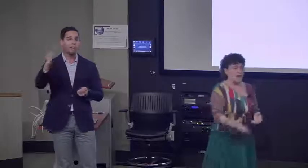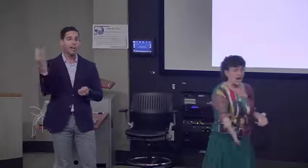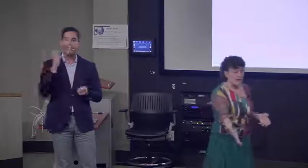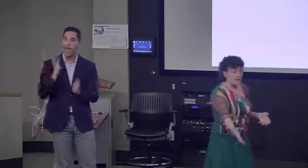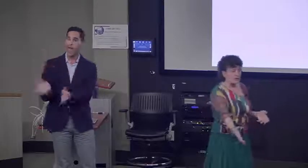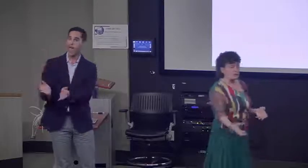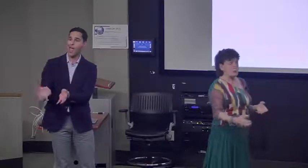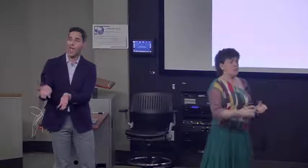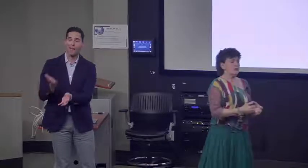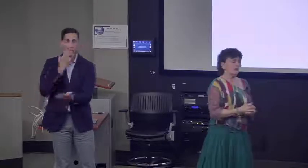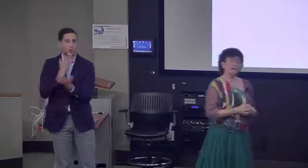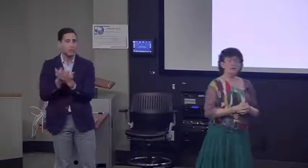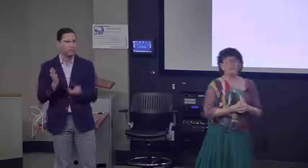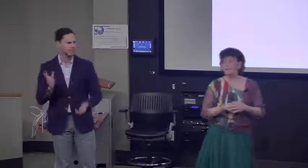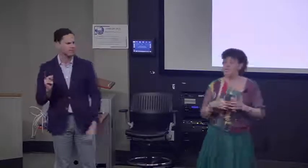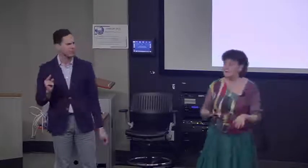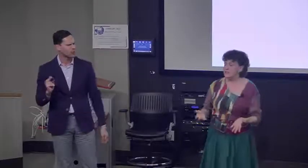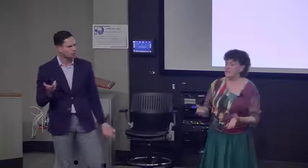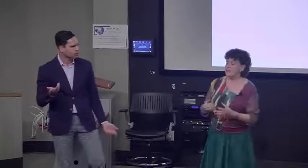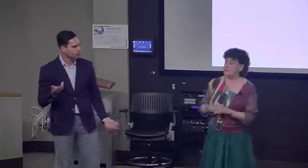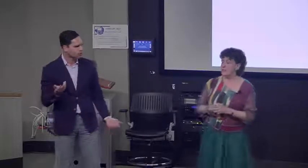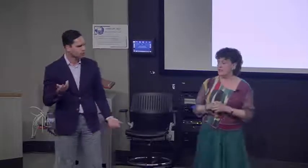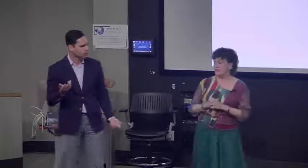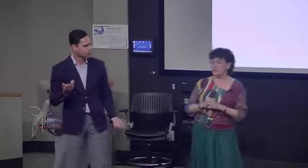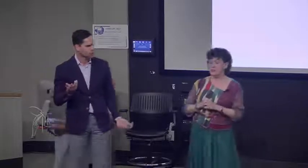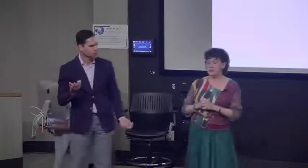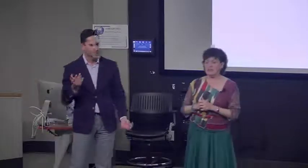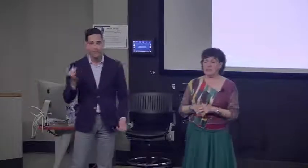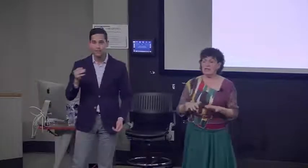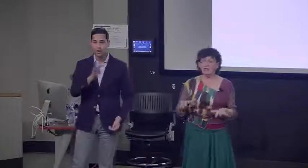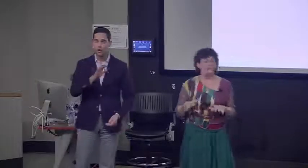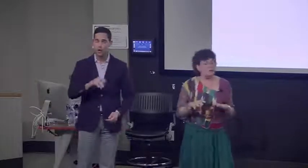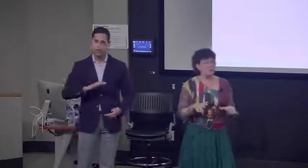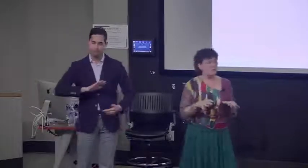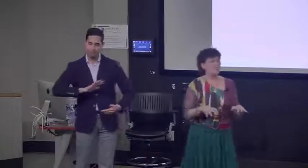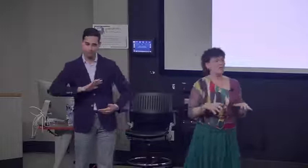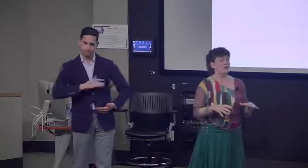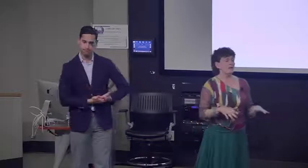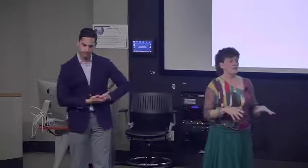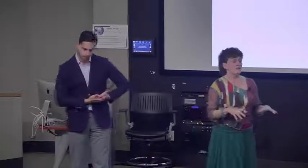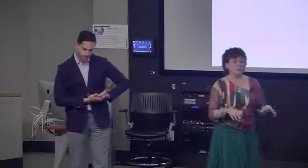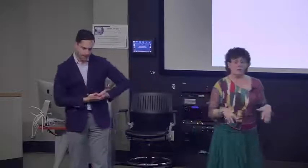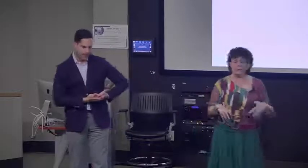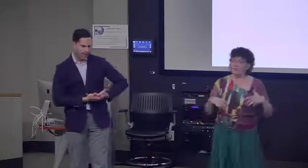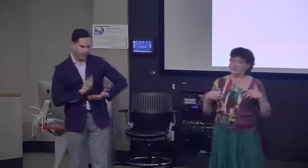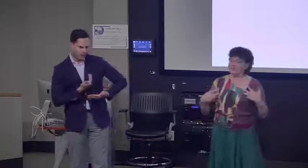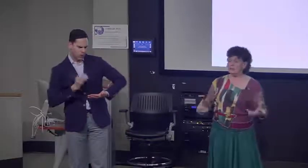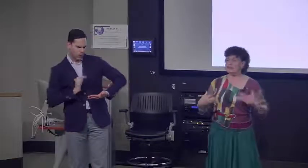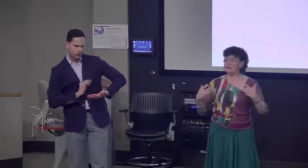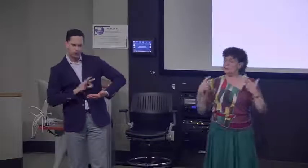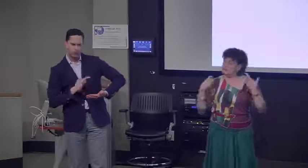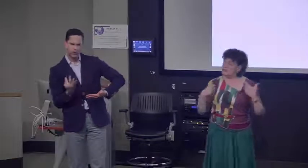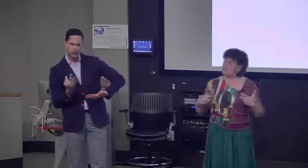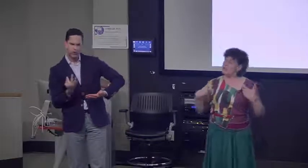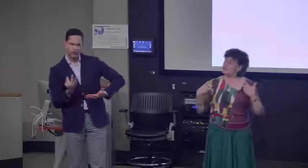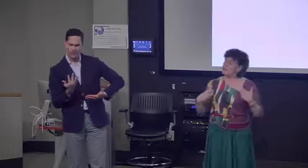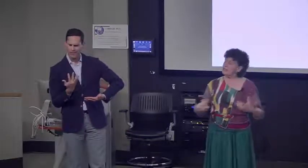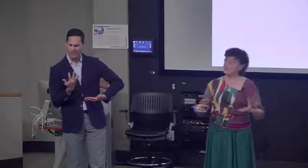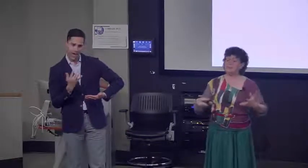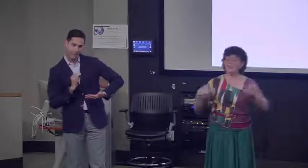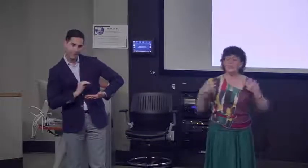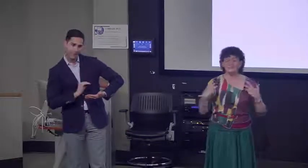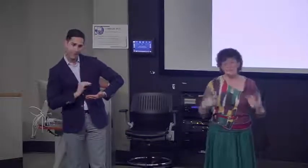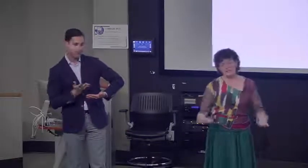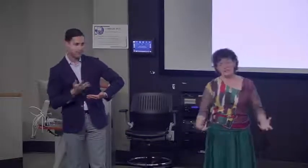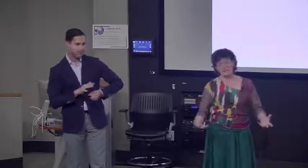a child who you needed to teach French to, it wouldn't be enough, because children need to